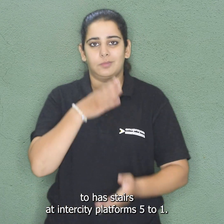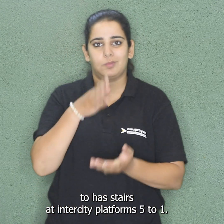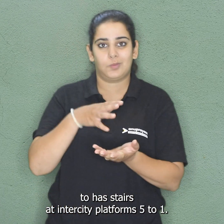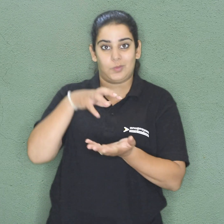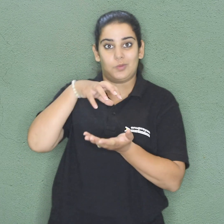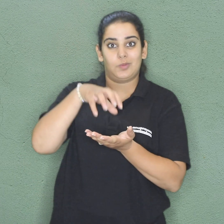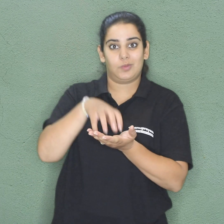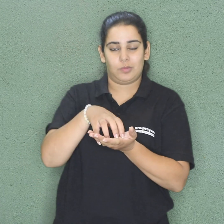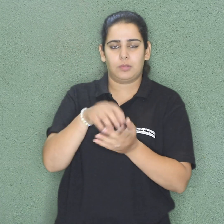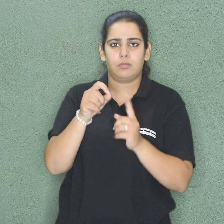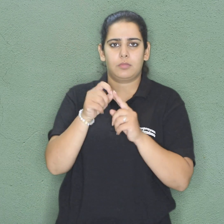5-1.